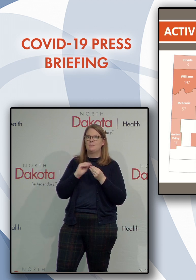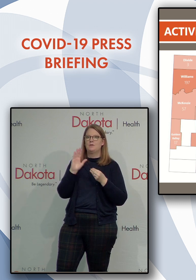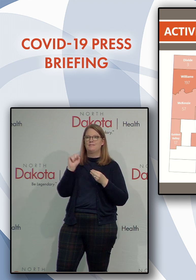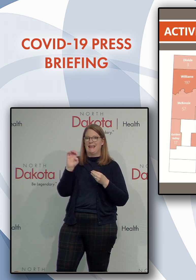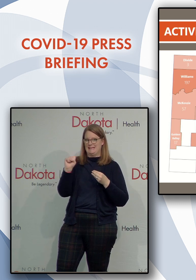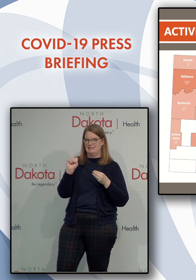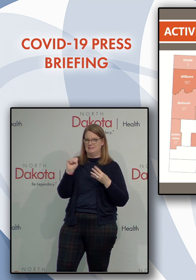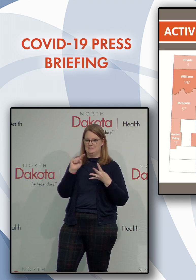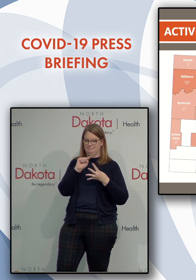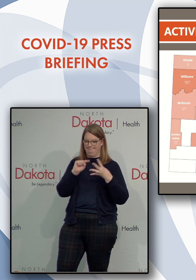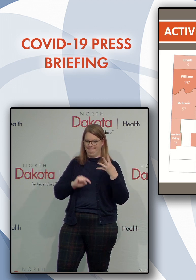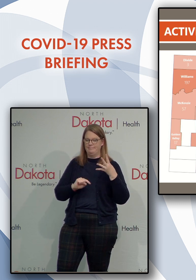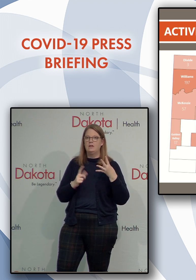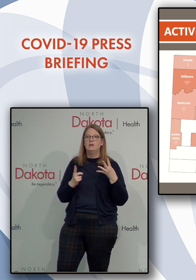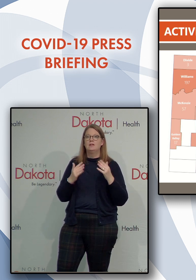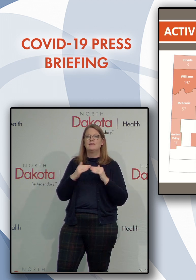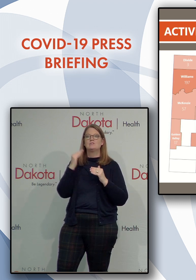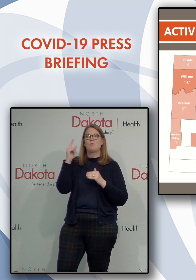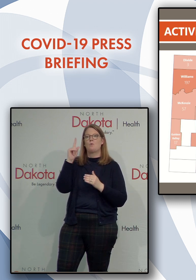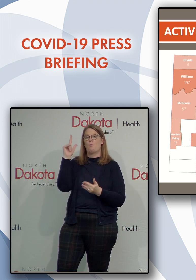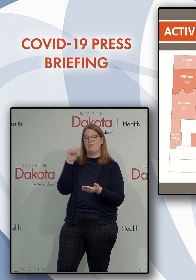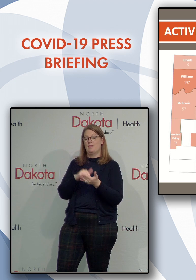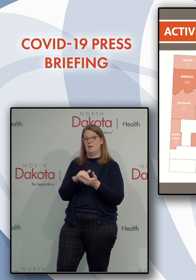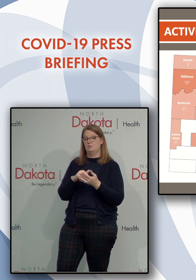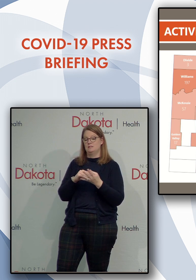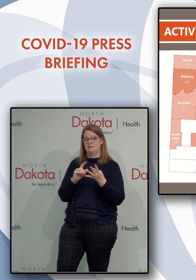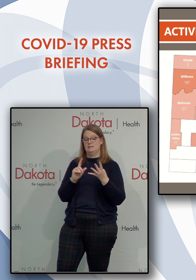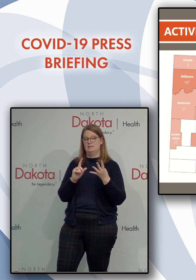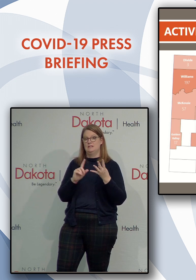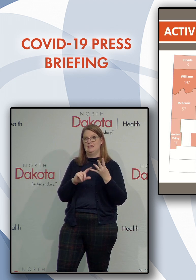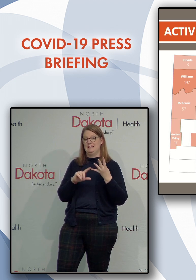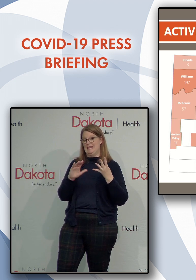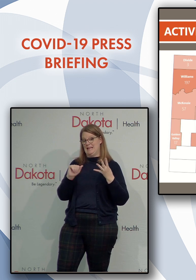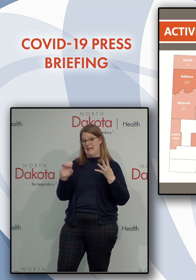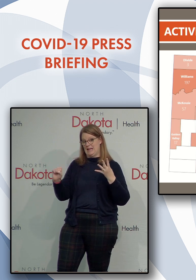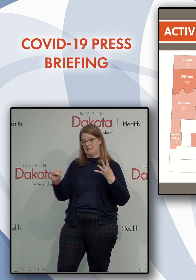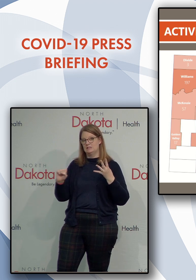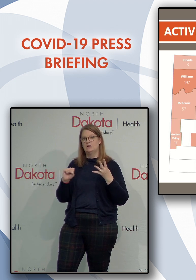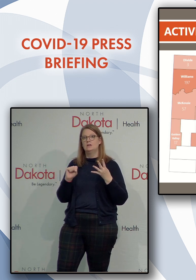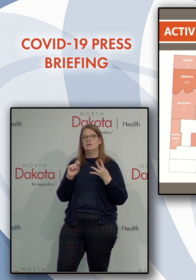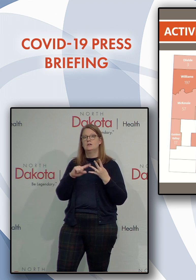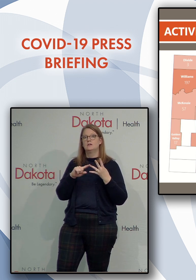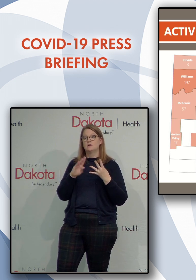cases. There is over 1,000 in Cass County.